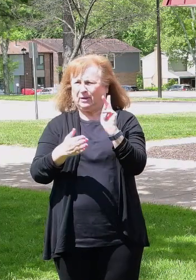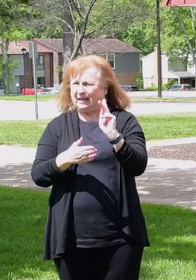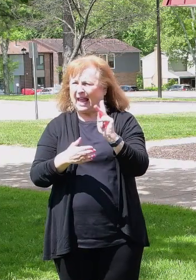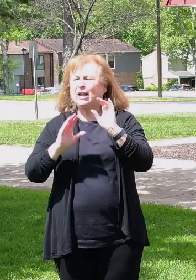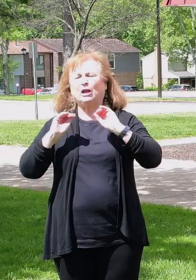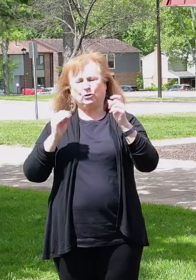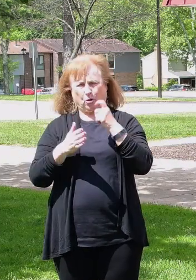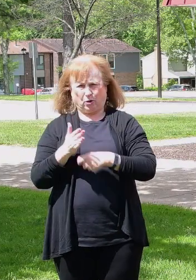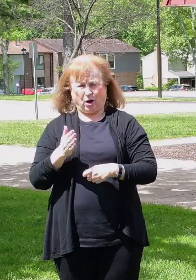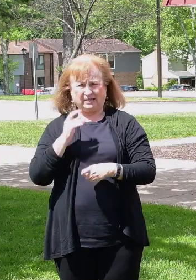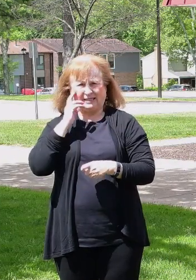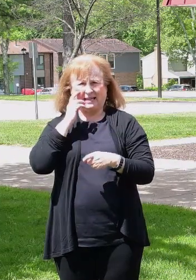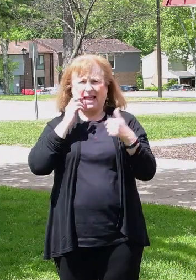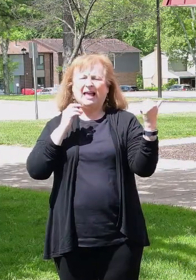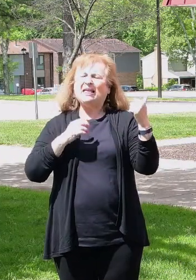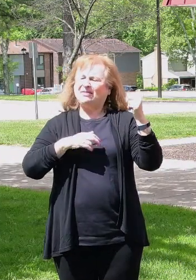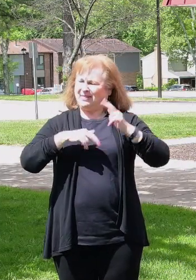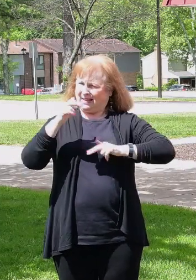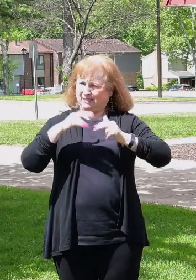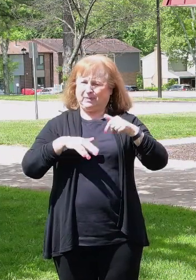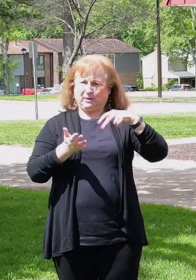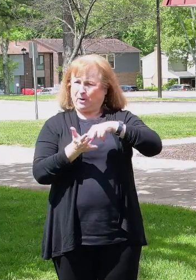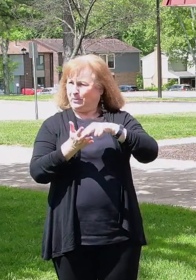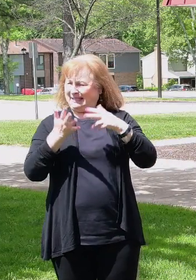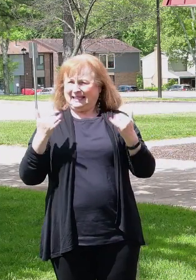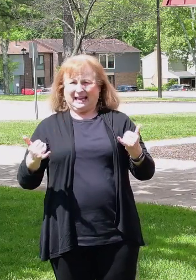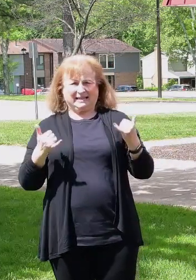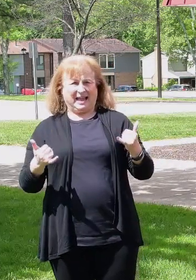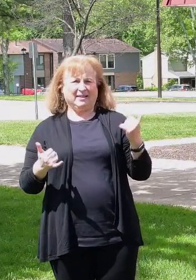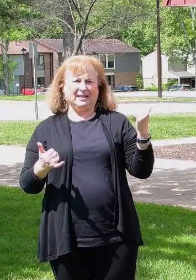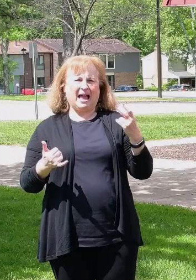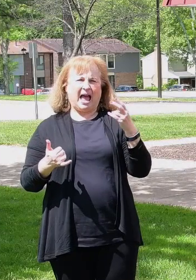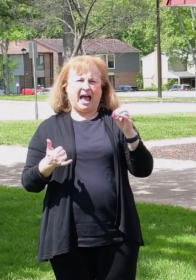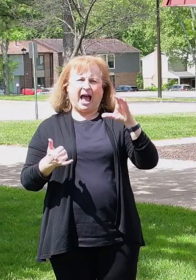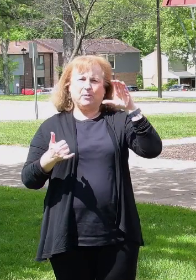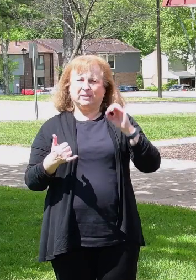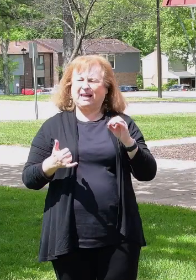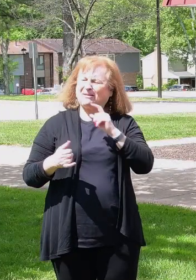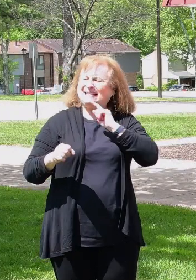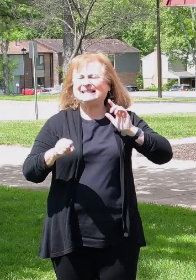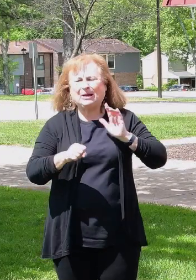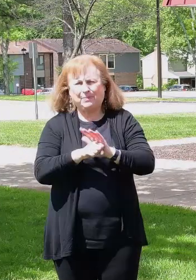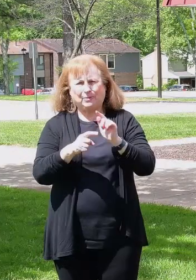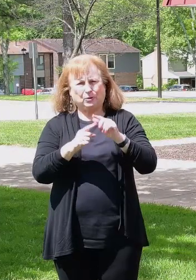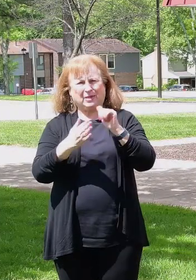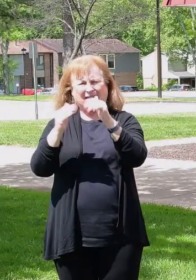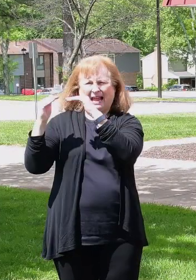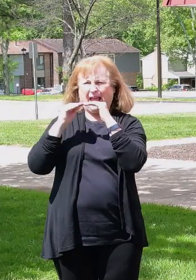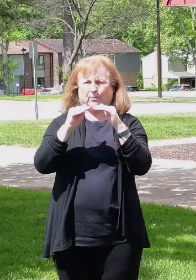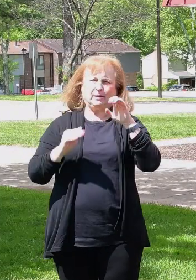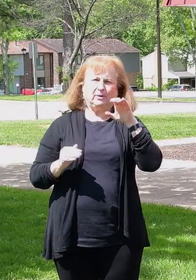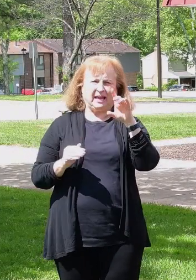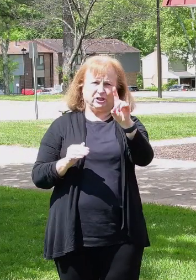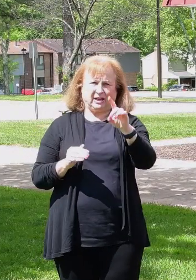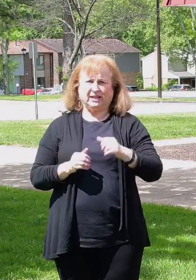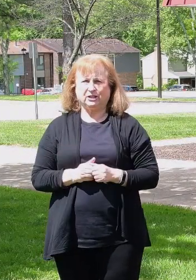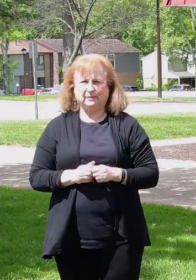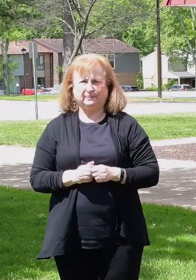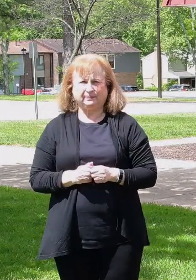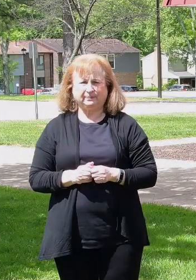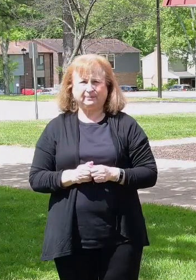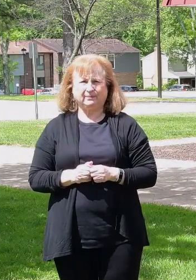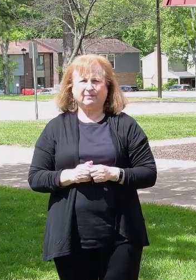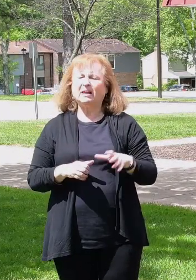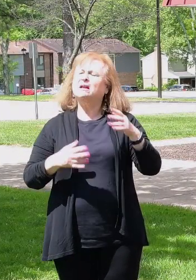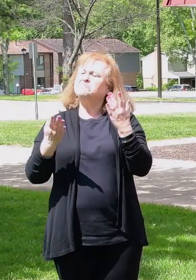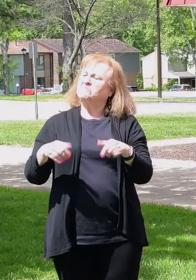no cost. And this building, where we stand today, is Howard County's commitment to that equitable education.